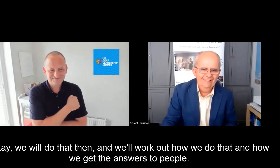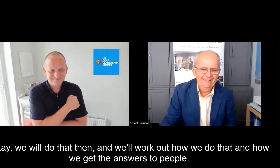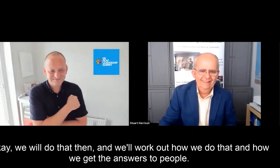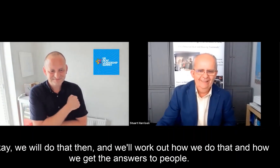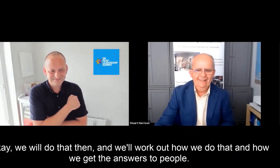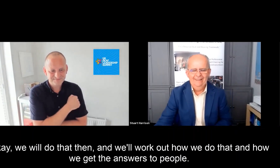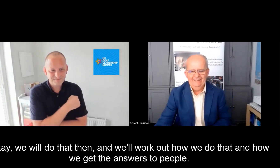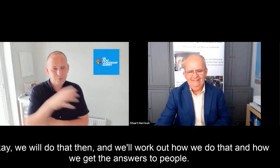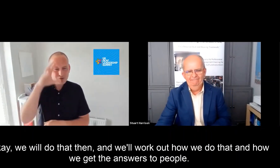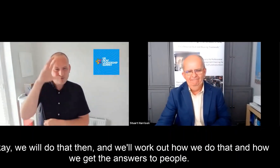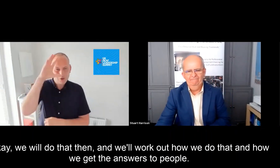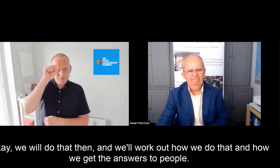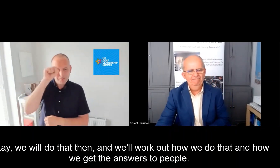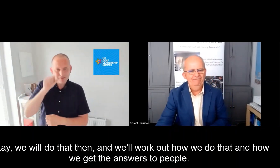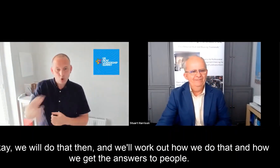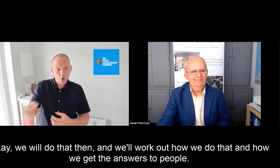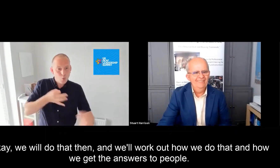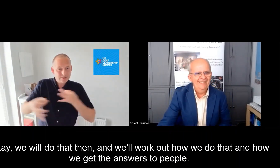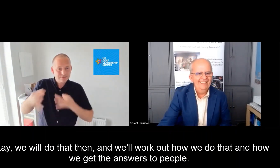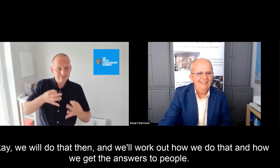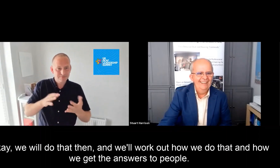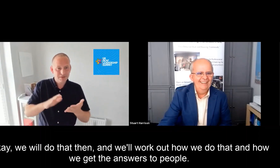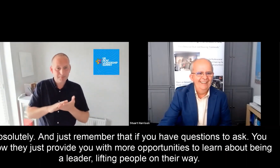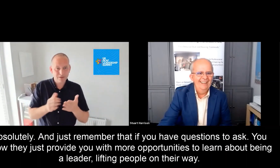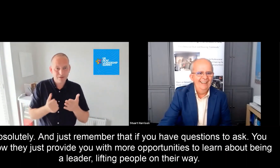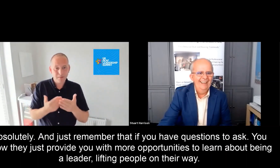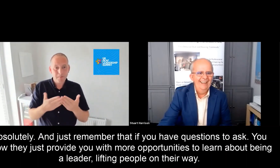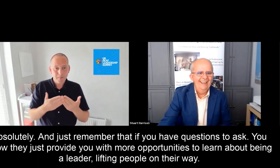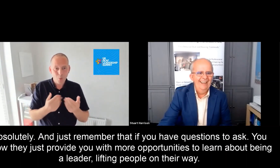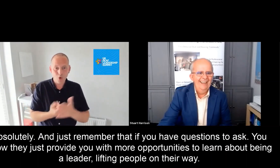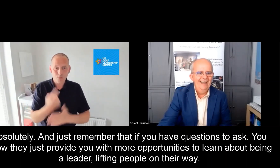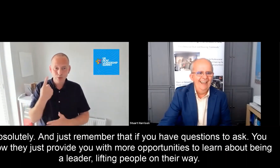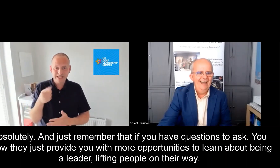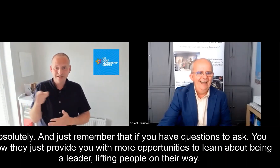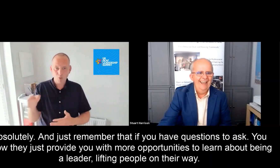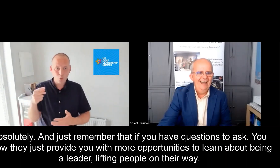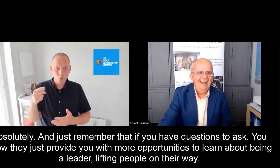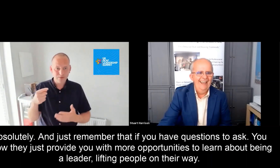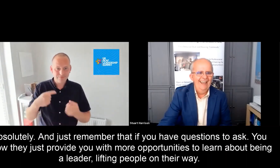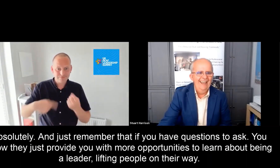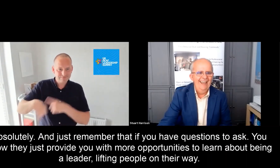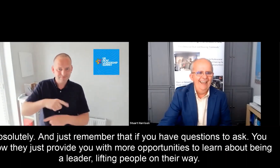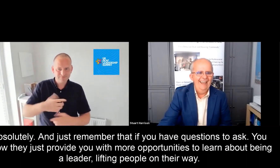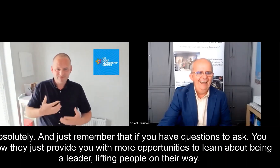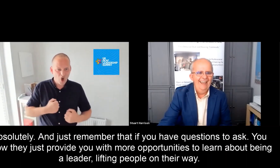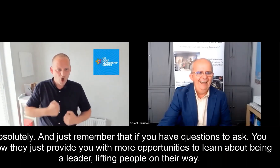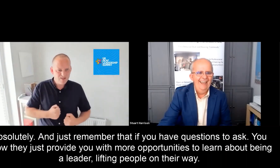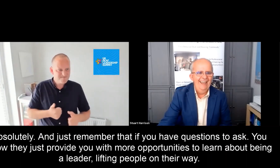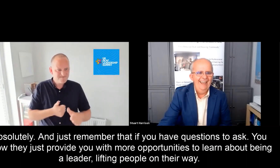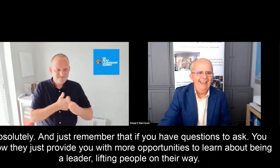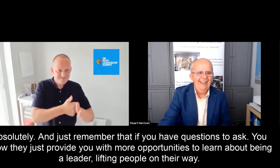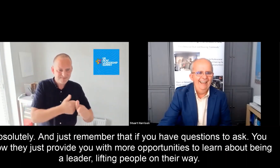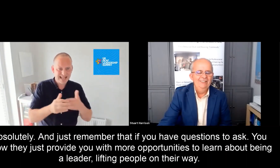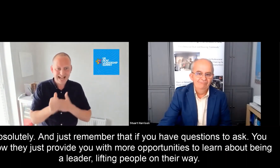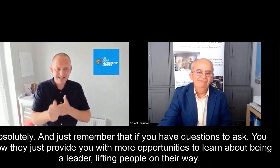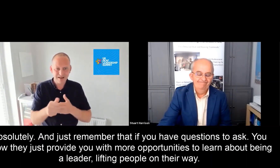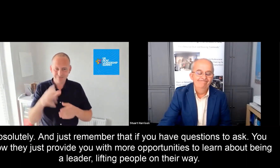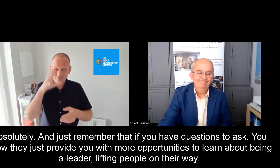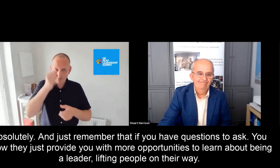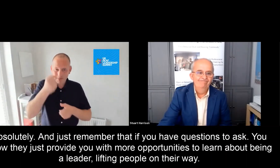we do that and how we get the answers to people. Absolutely. And just remember that if you have questions to ask, you know, they just